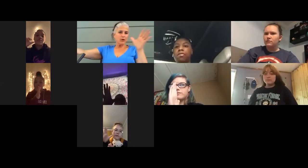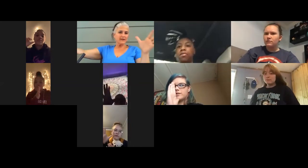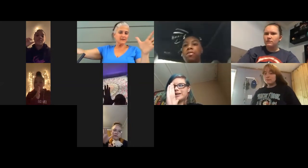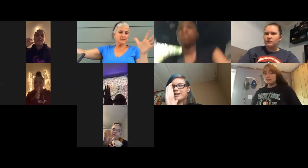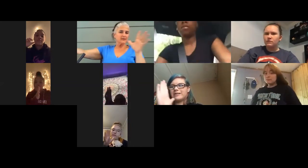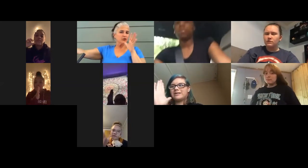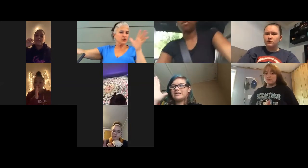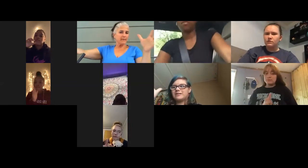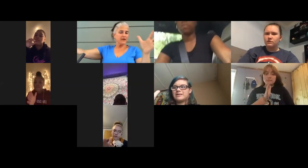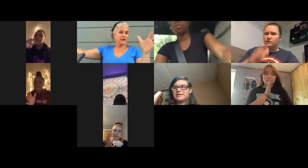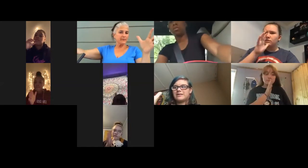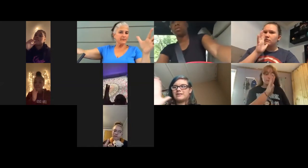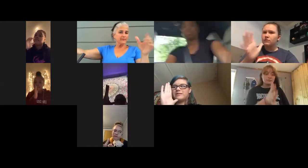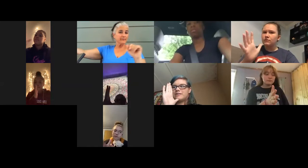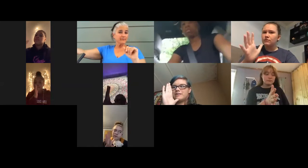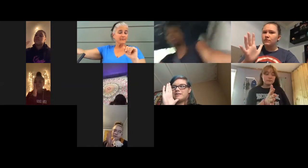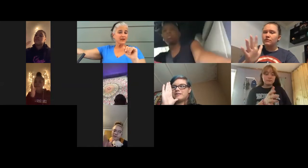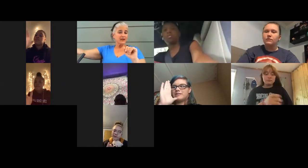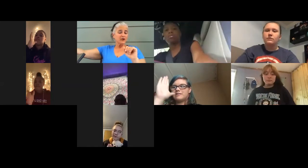Take it out once. Grandmother.